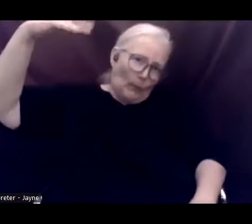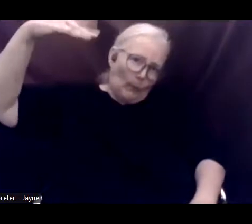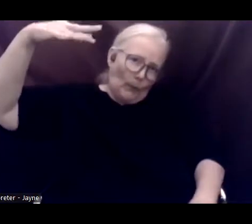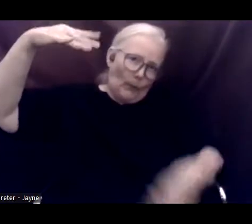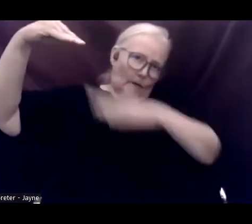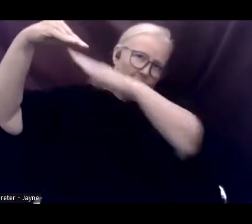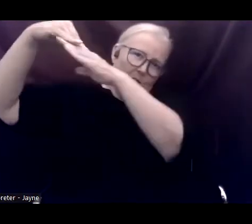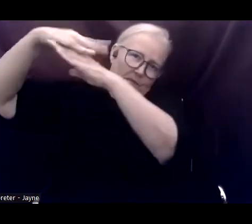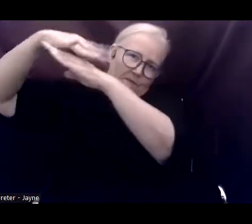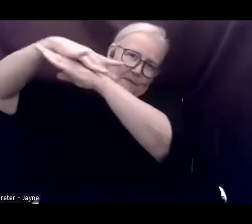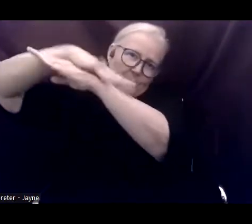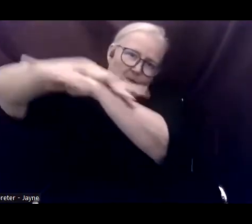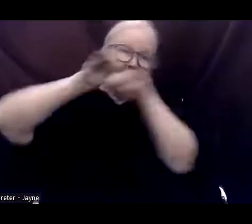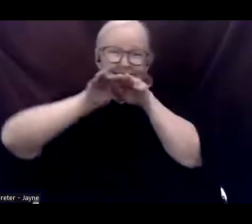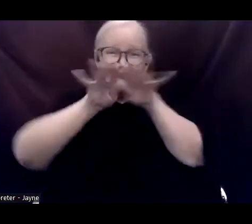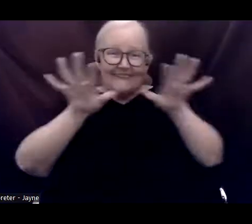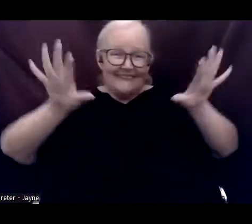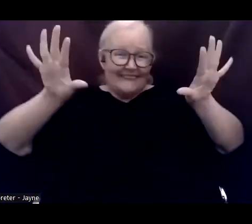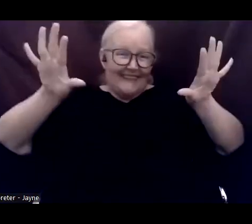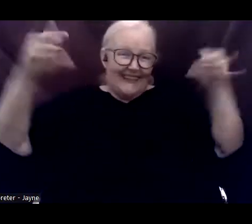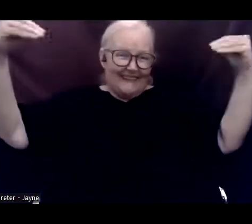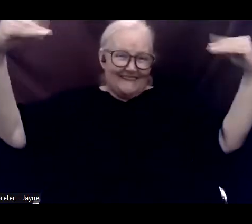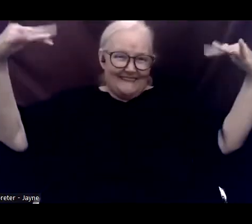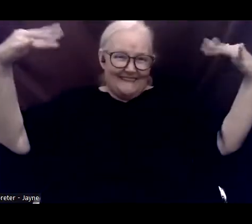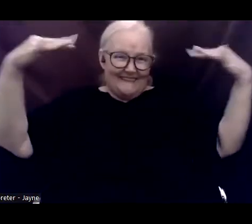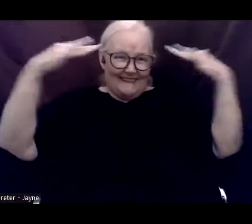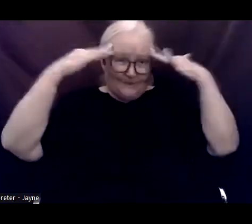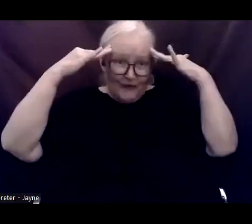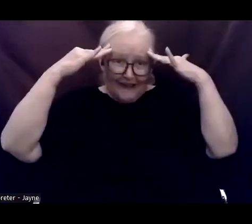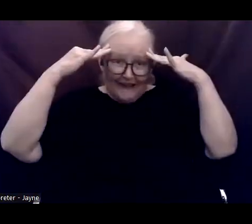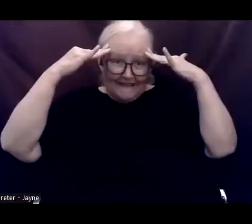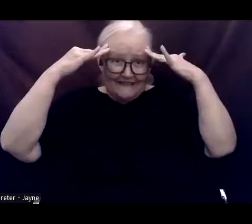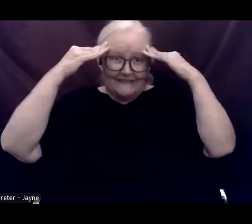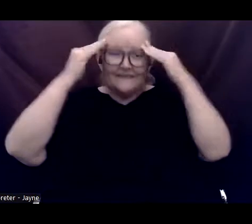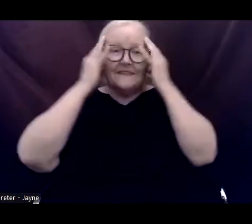branches to your head, to your neck,